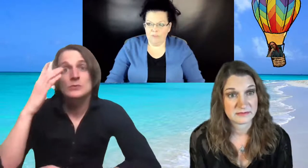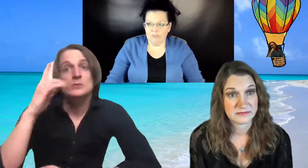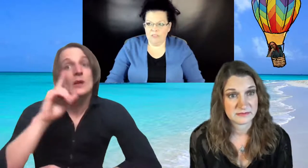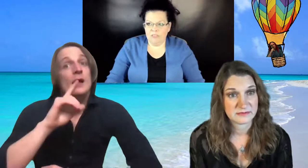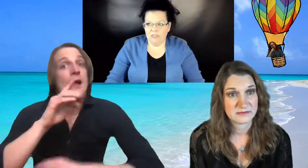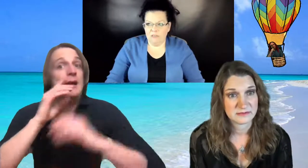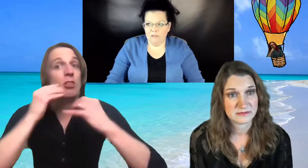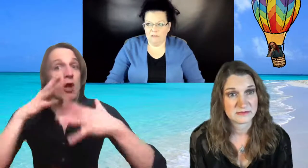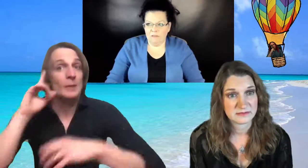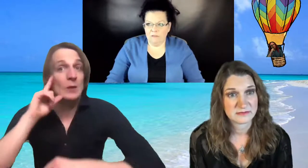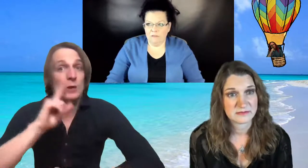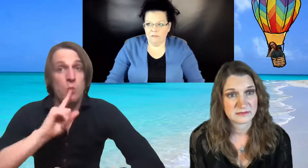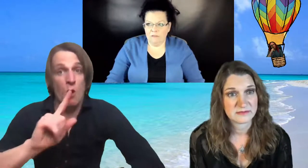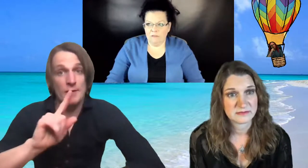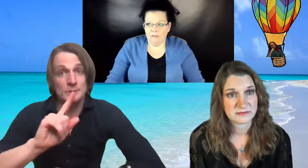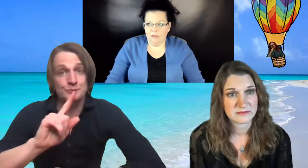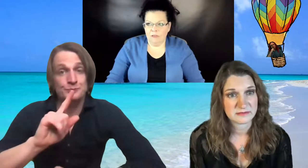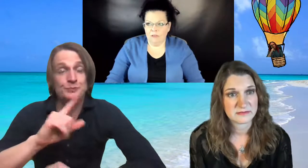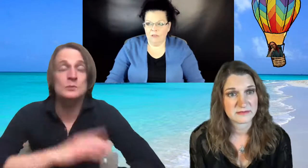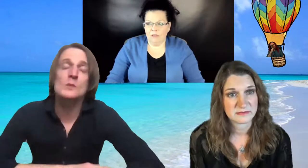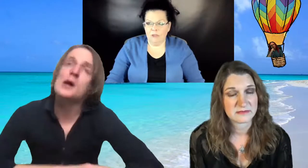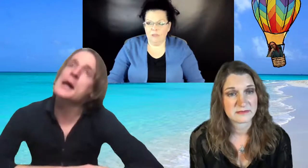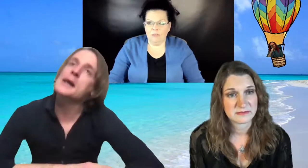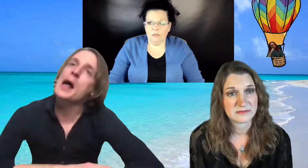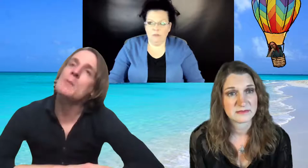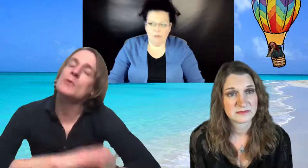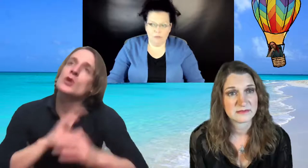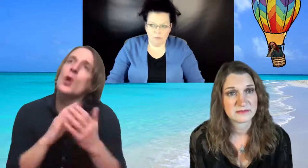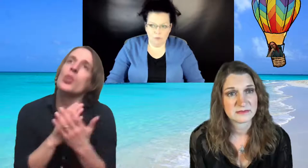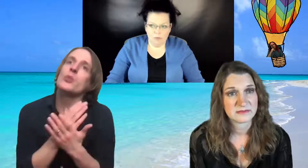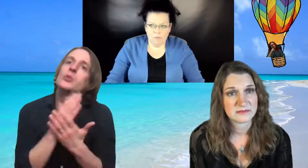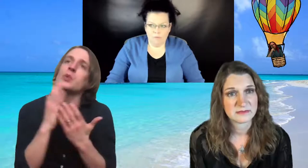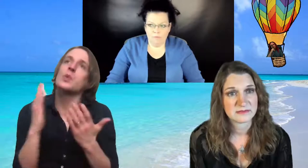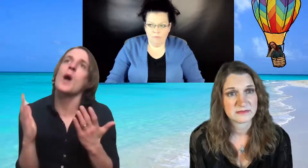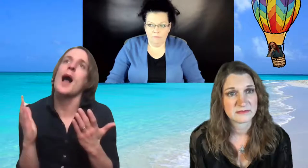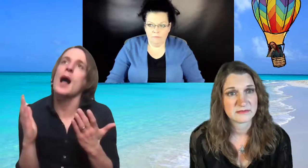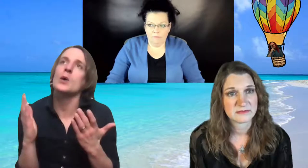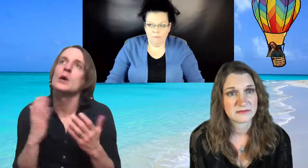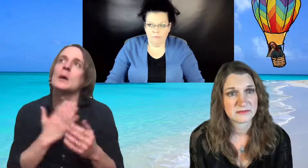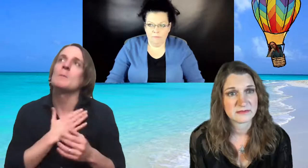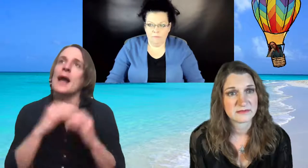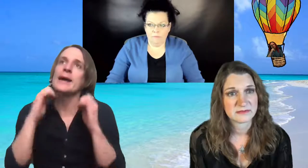and I was very sick. And I lost my hearing when I was one.